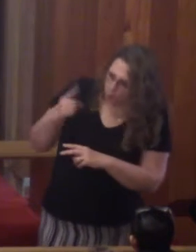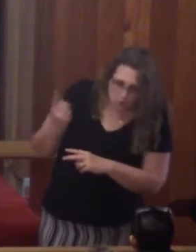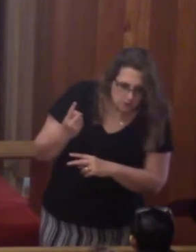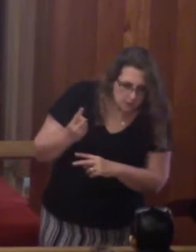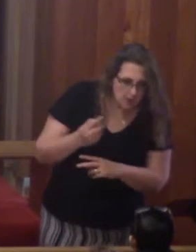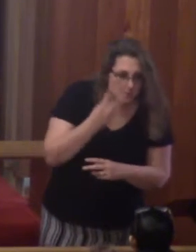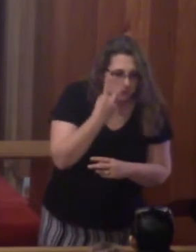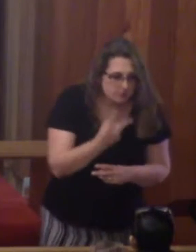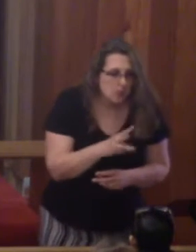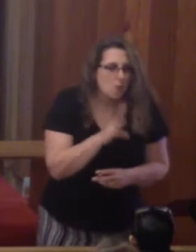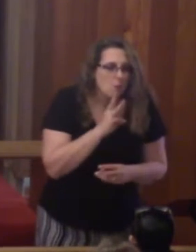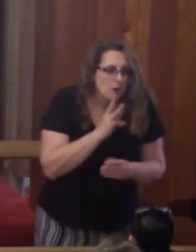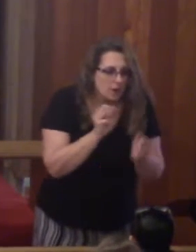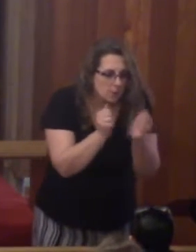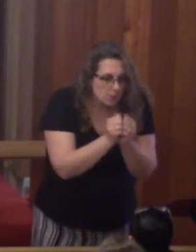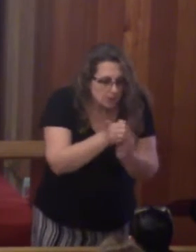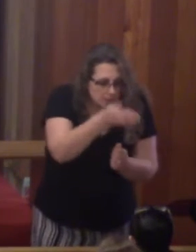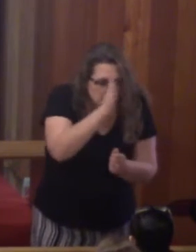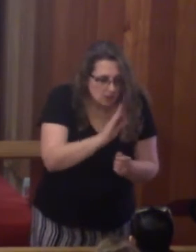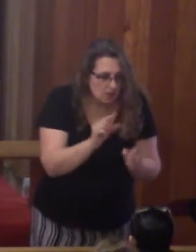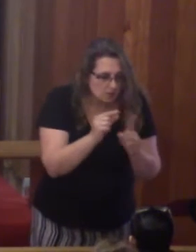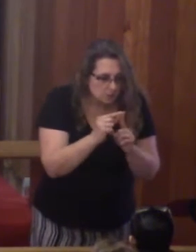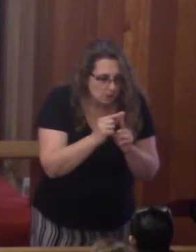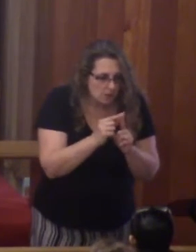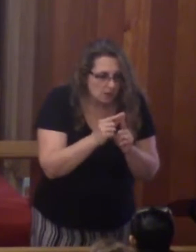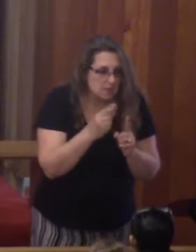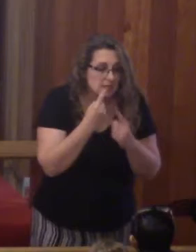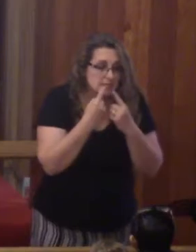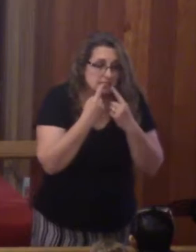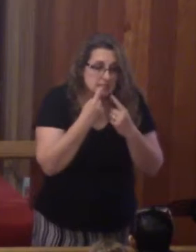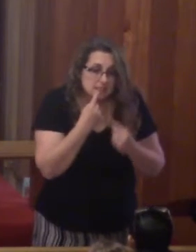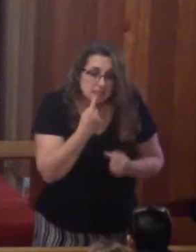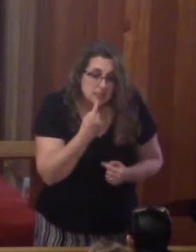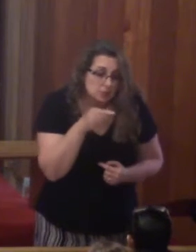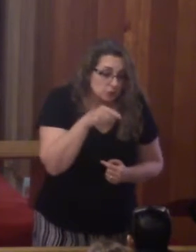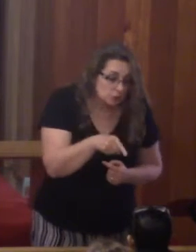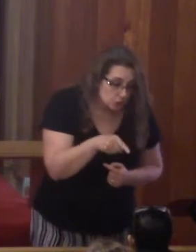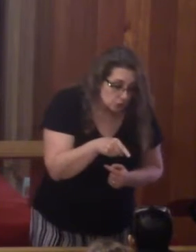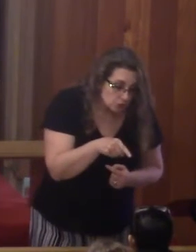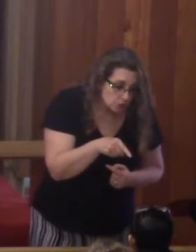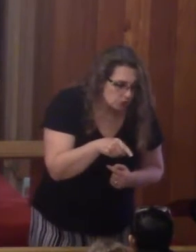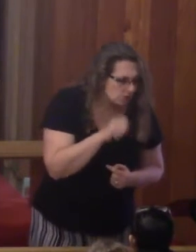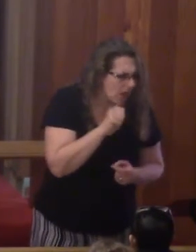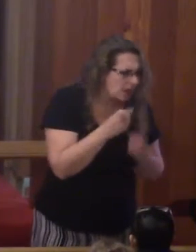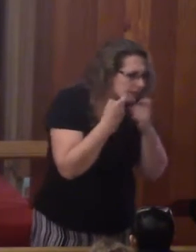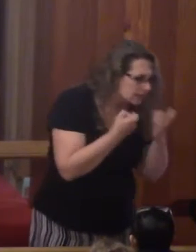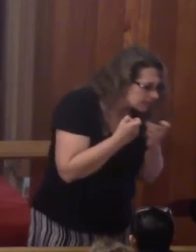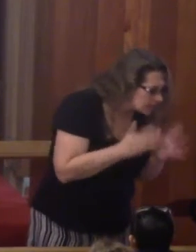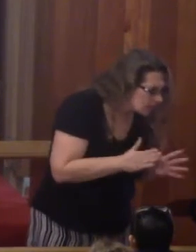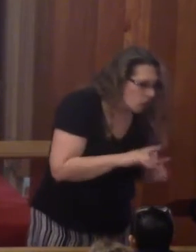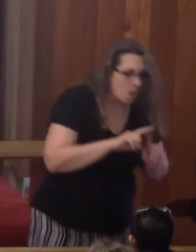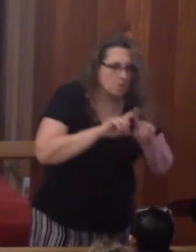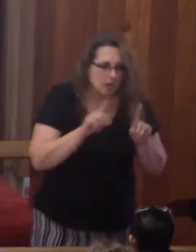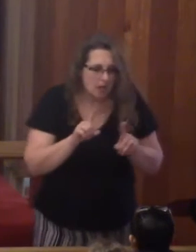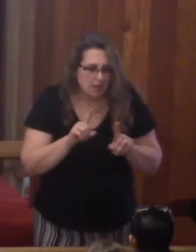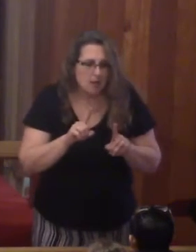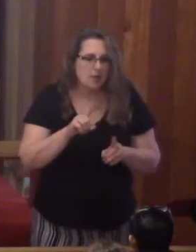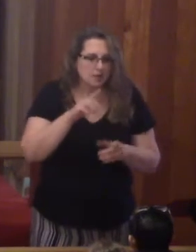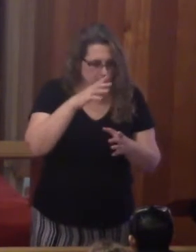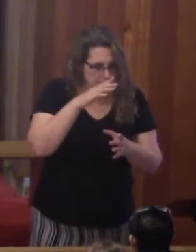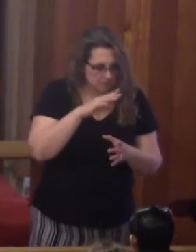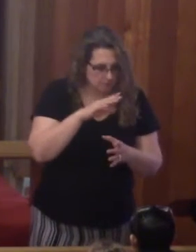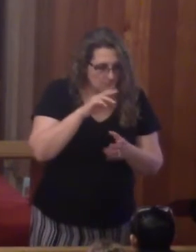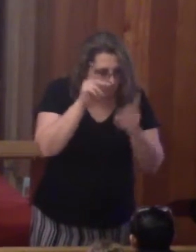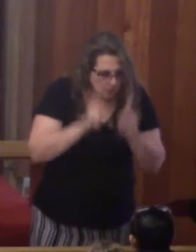combined with God's word that declares you not to be just the sinner who doubts, but the saint who trusts in